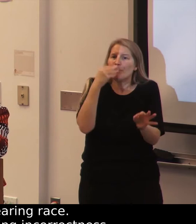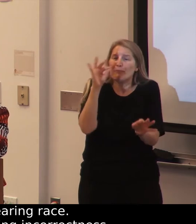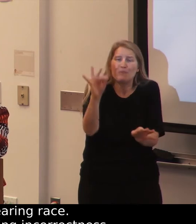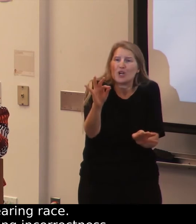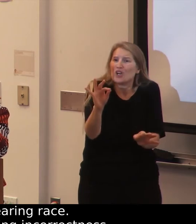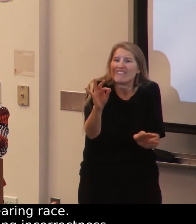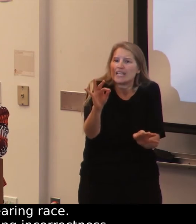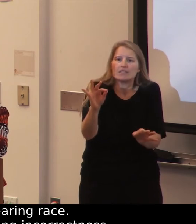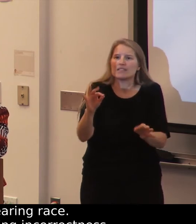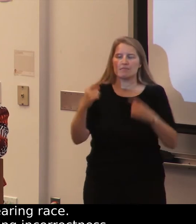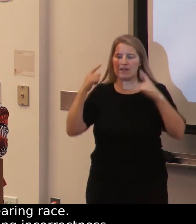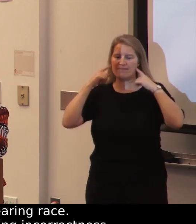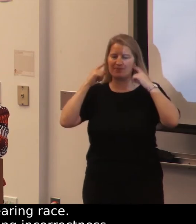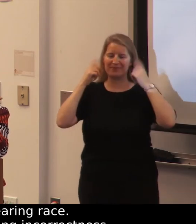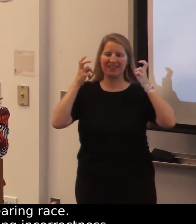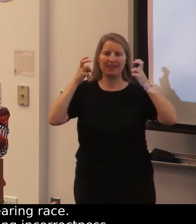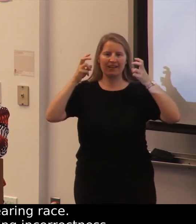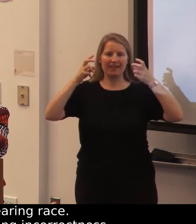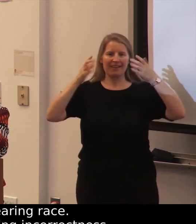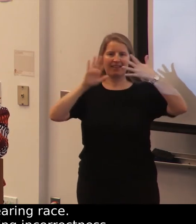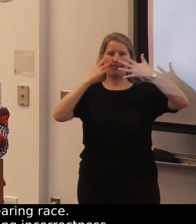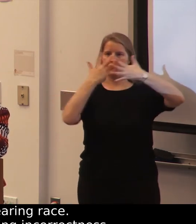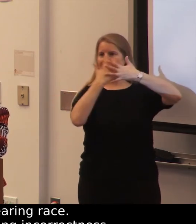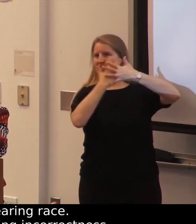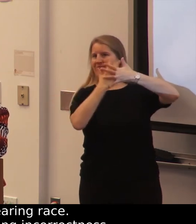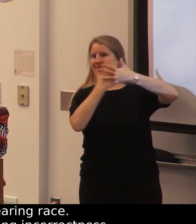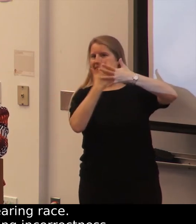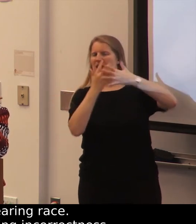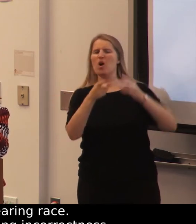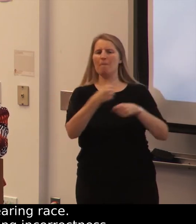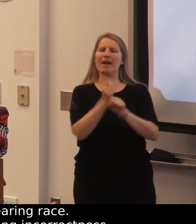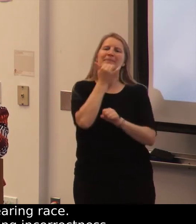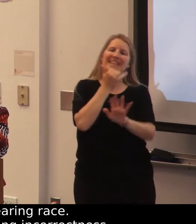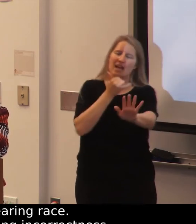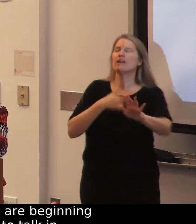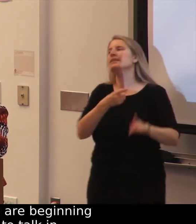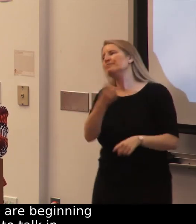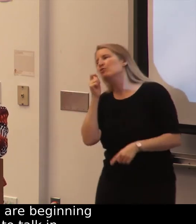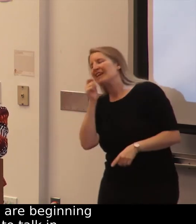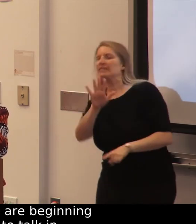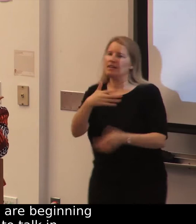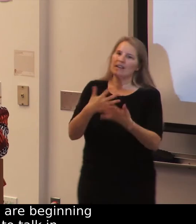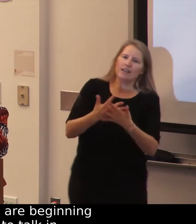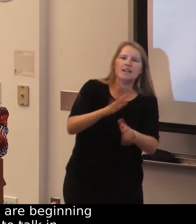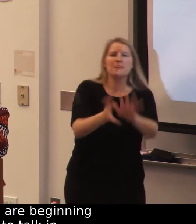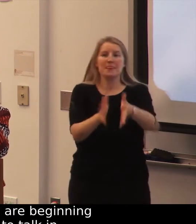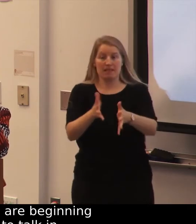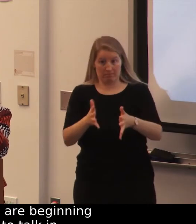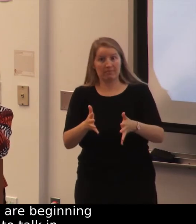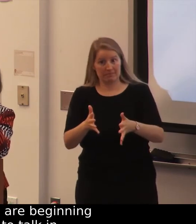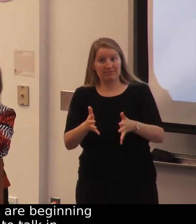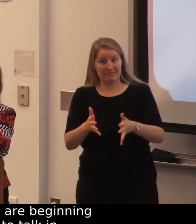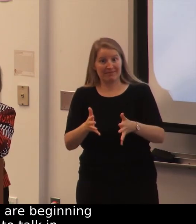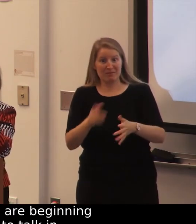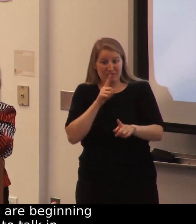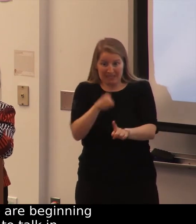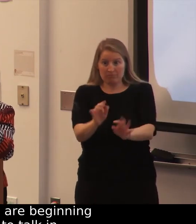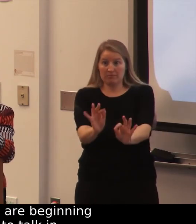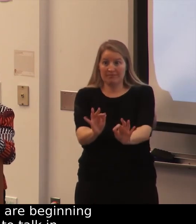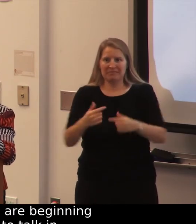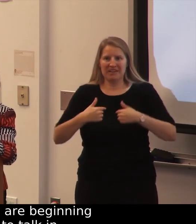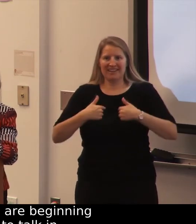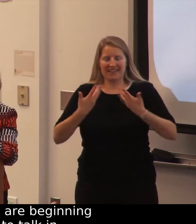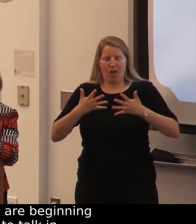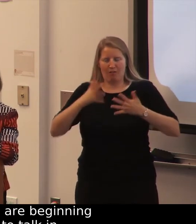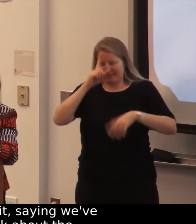really hearing race, right? They're hearing incorrectness because of race, right? And now we're beginning, I think, to talk in